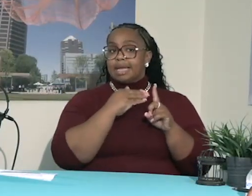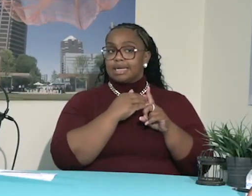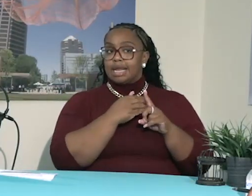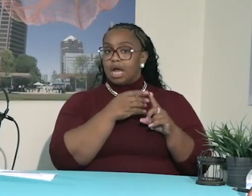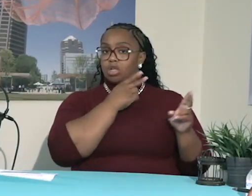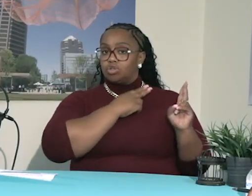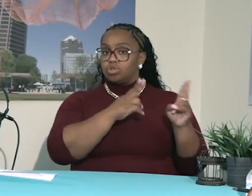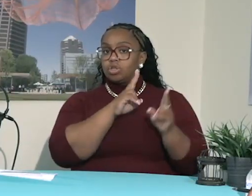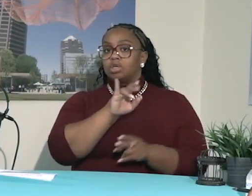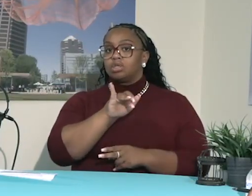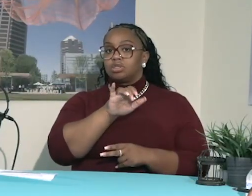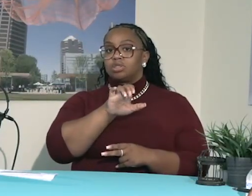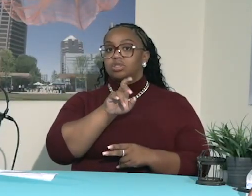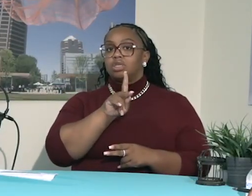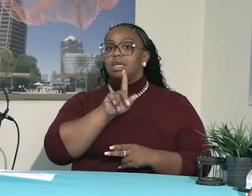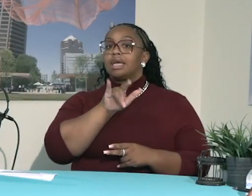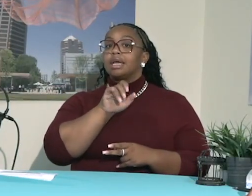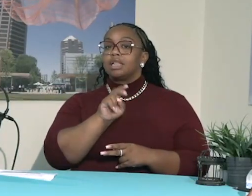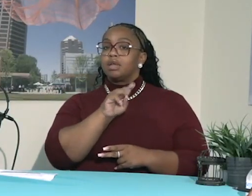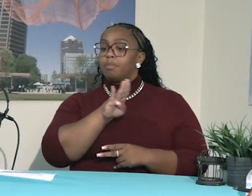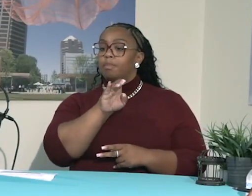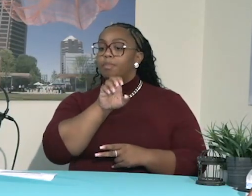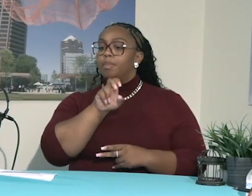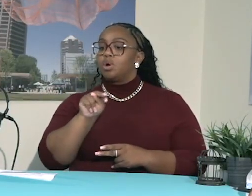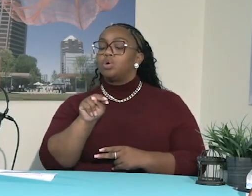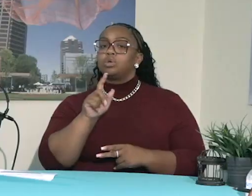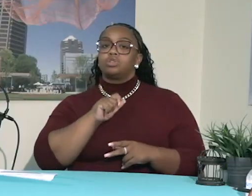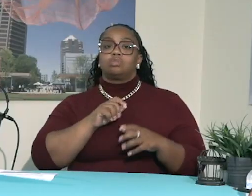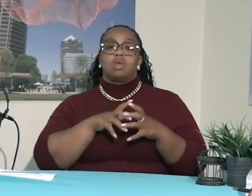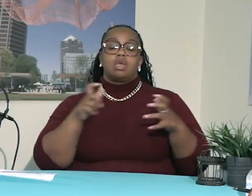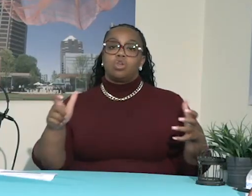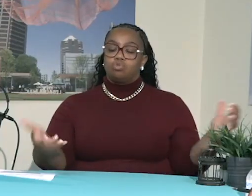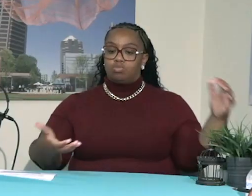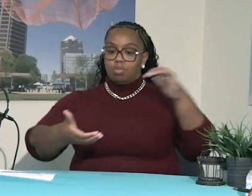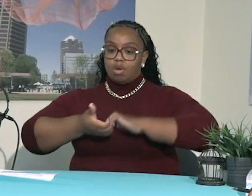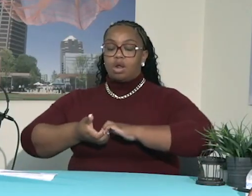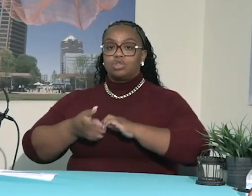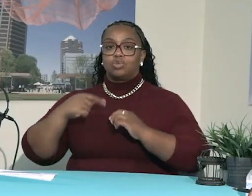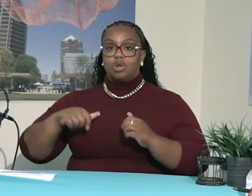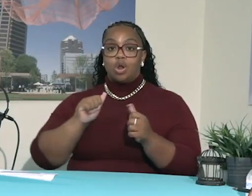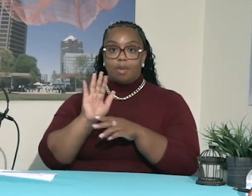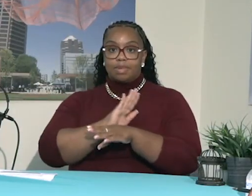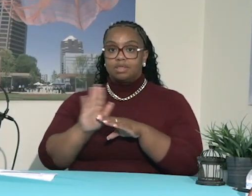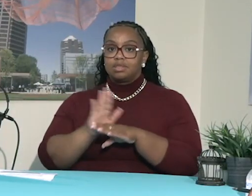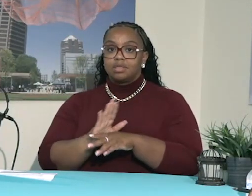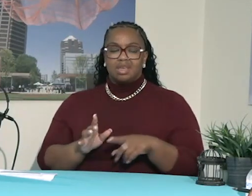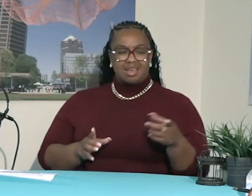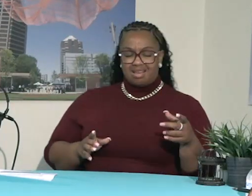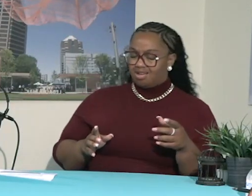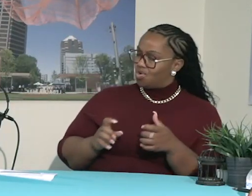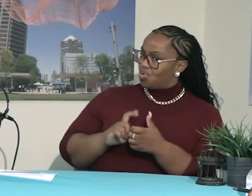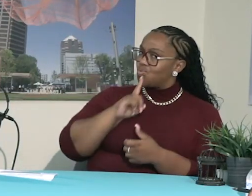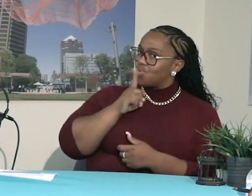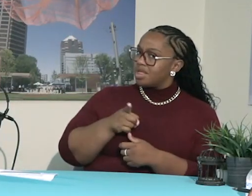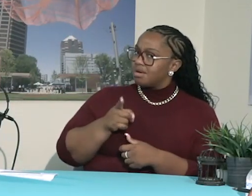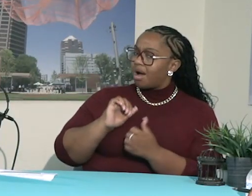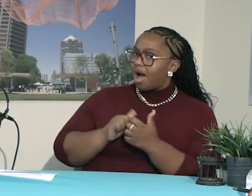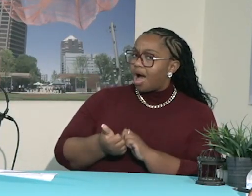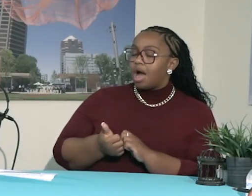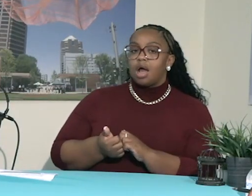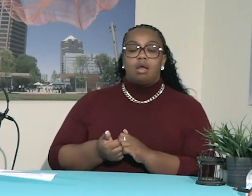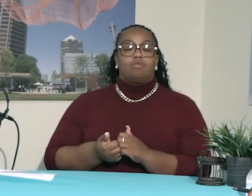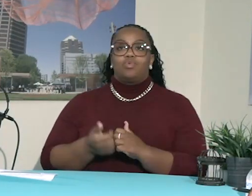huge supporter in partnership with our organization. Okay, how so? Oh, man, we've hosted several events with her in partnership for bringing awareness